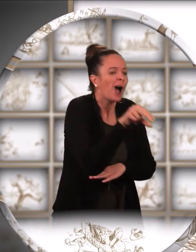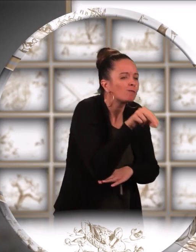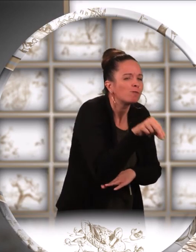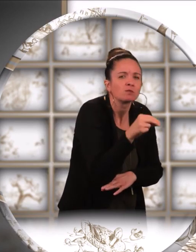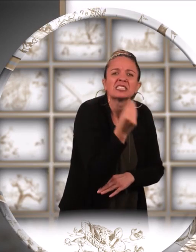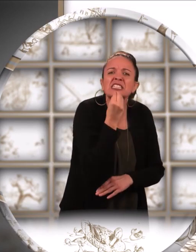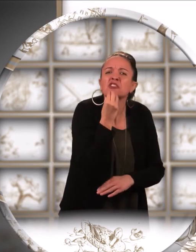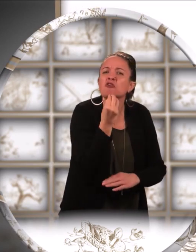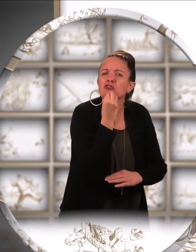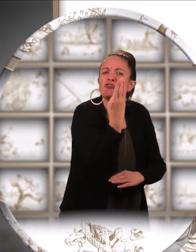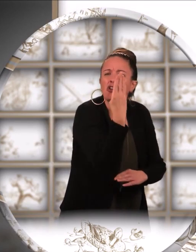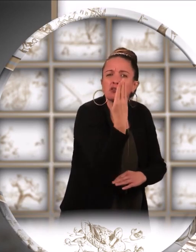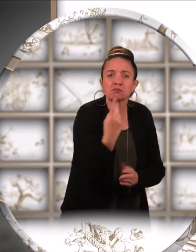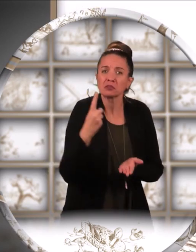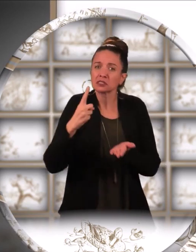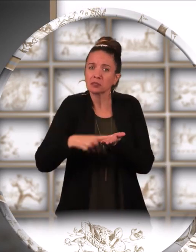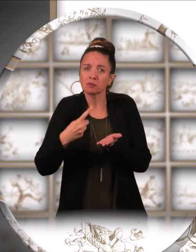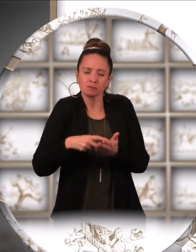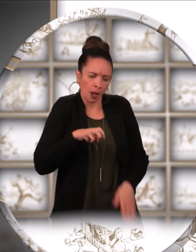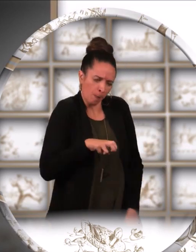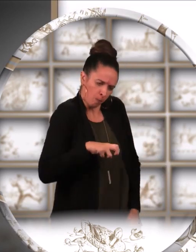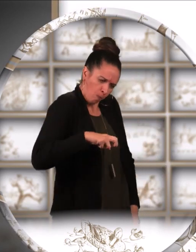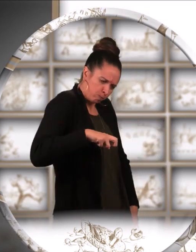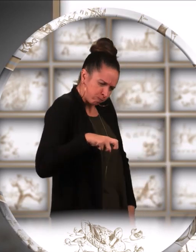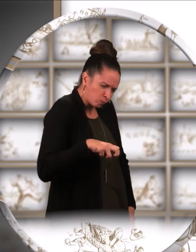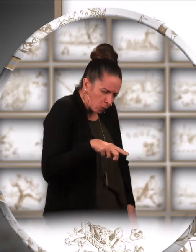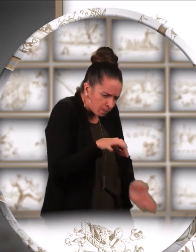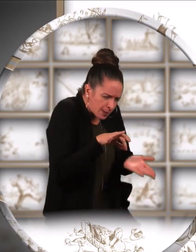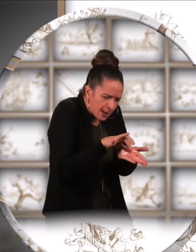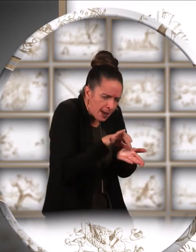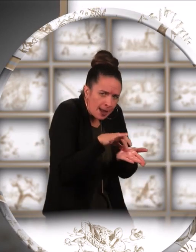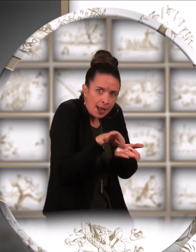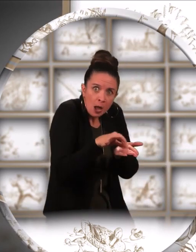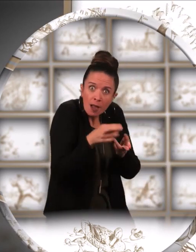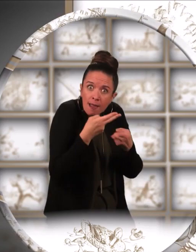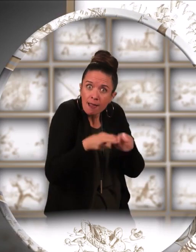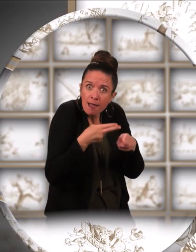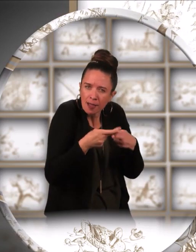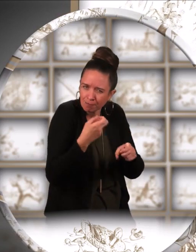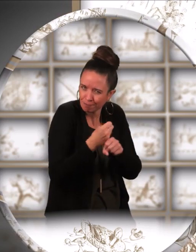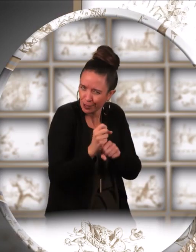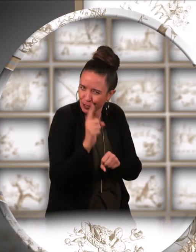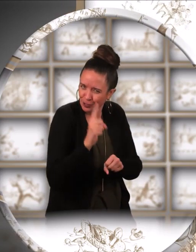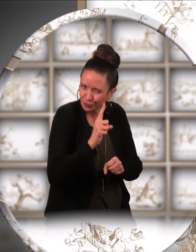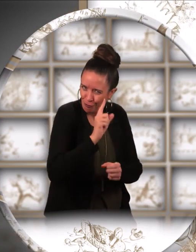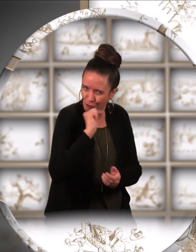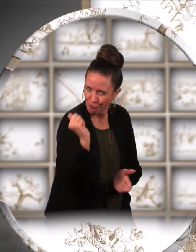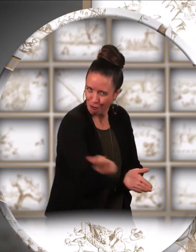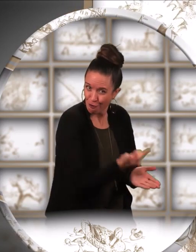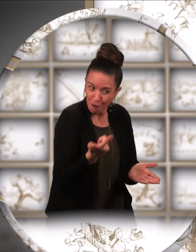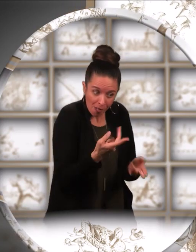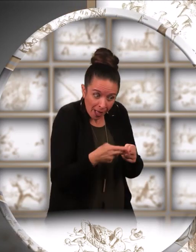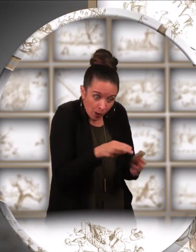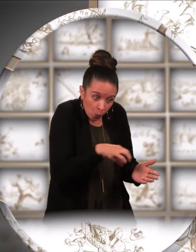lunch, or to count the eggs and make sure that they were all there.